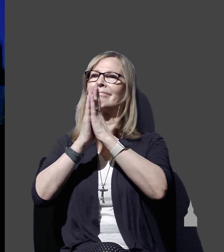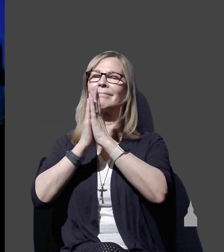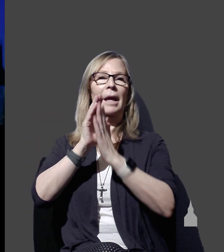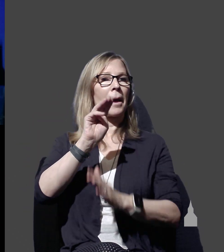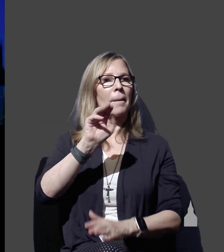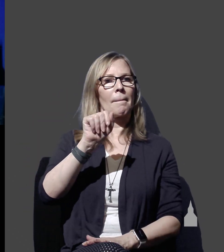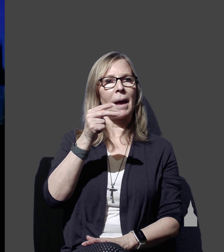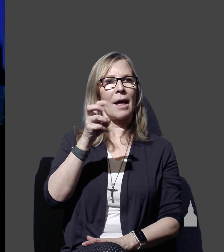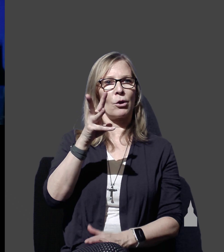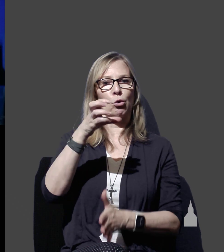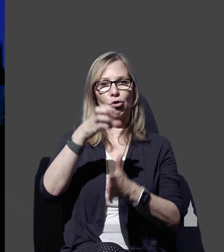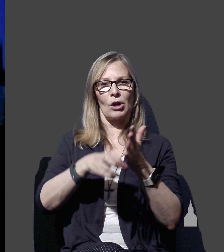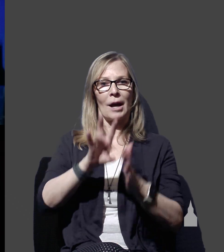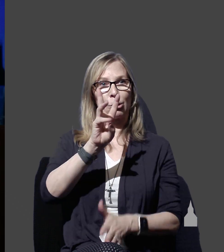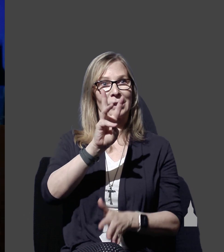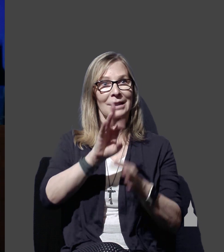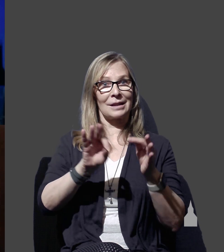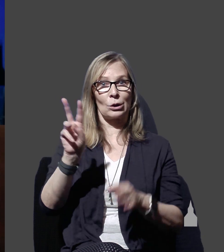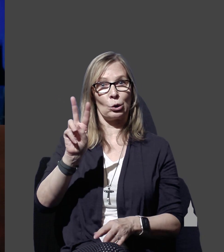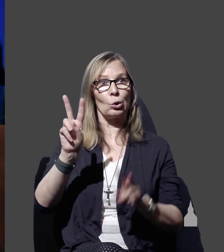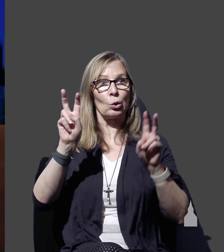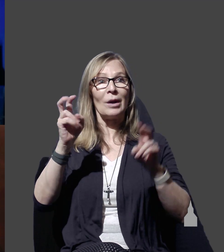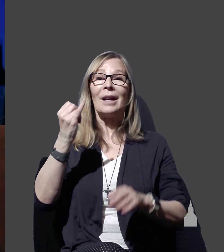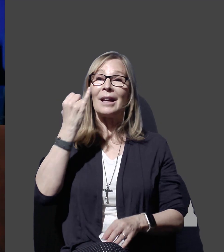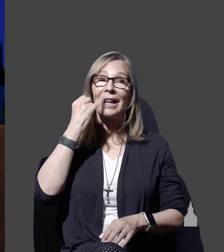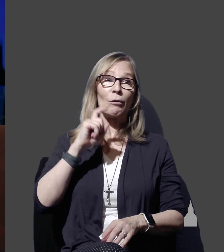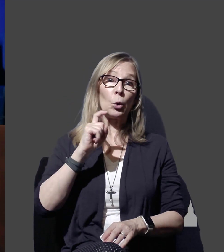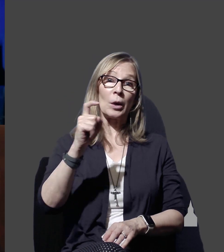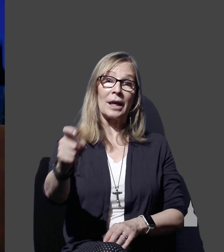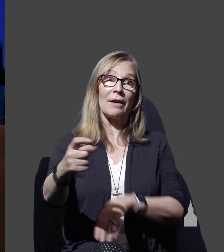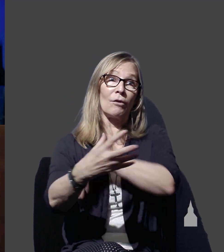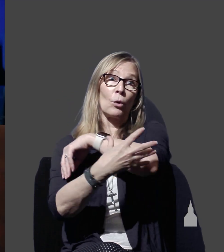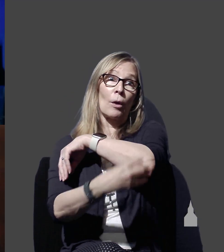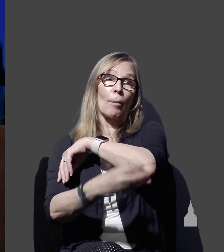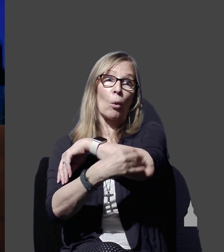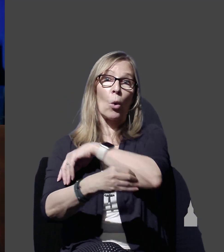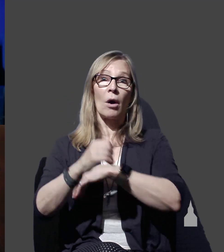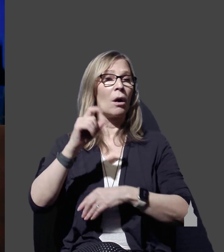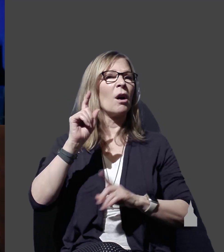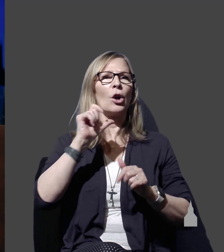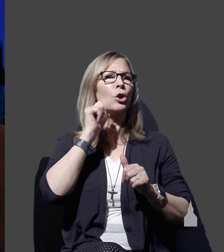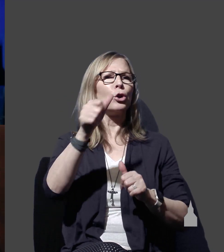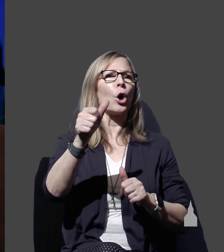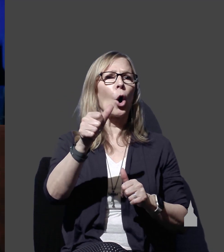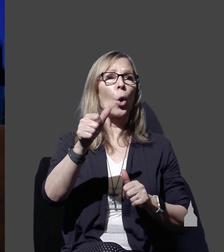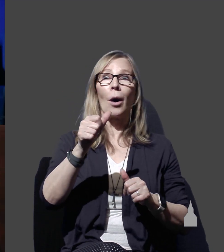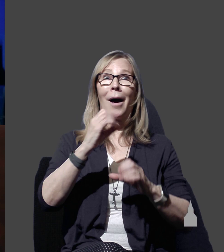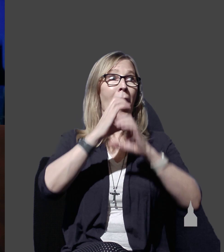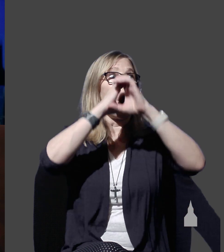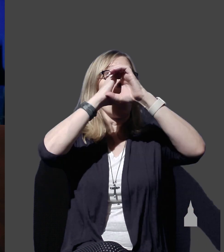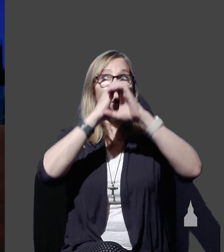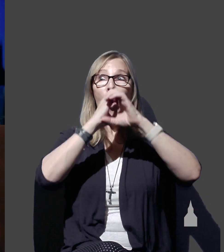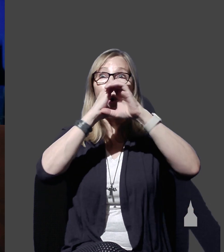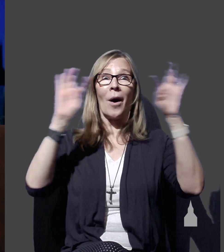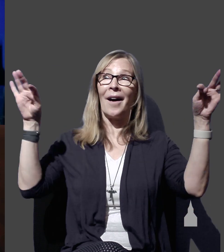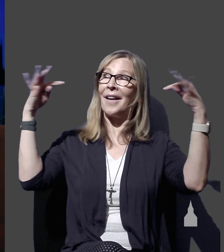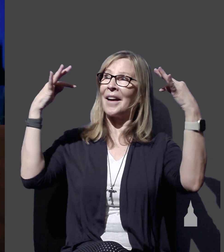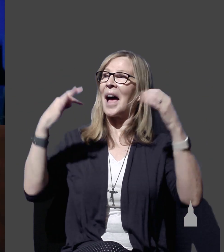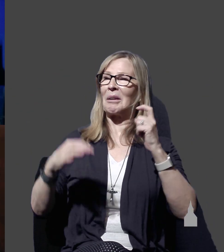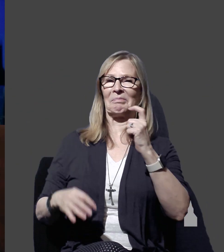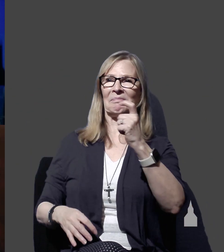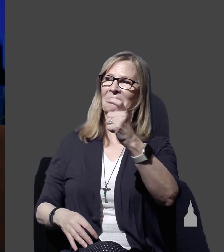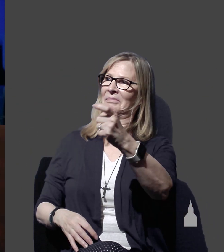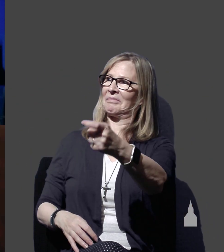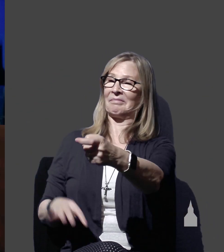example, Matthew 6:2. So when you give to the poor, do not sound a trumpet before you as the hypocrites do in the synagogues and in the streets, so that they may be